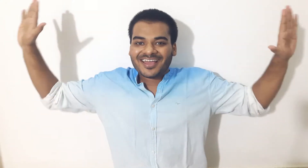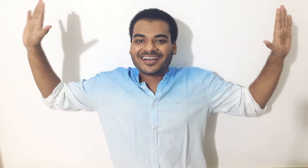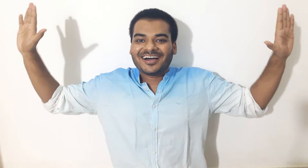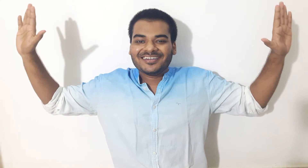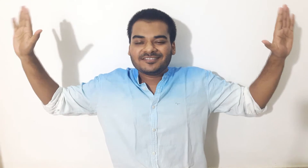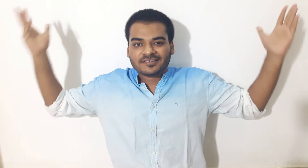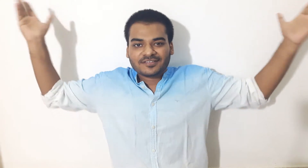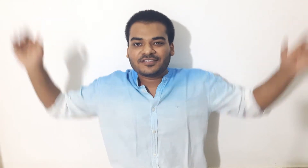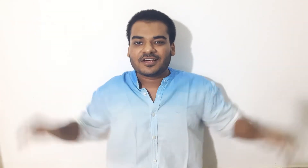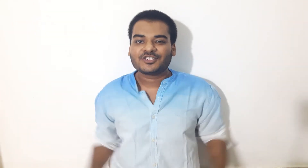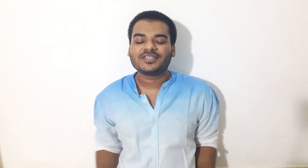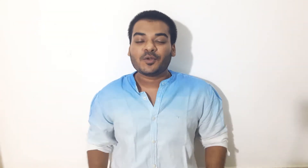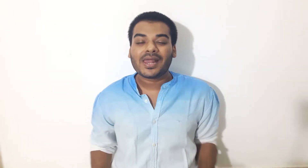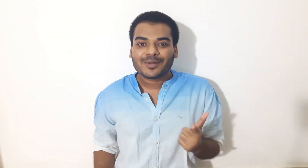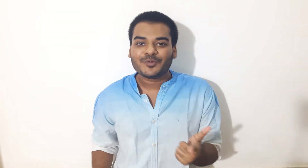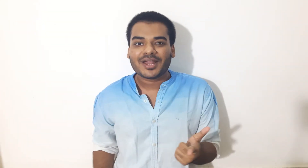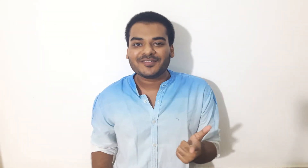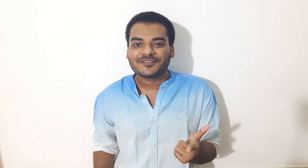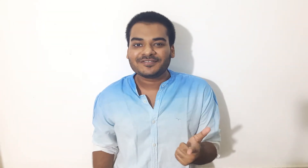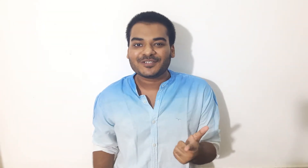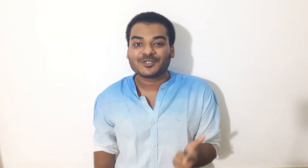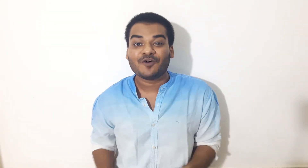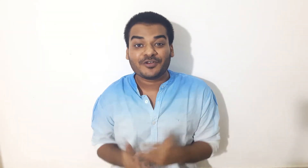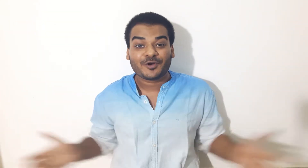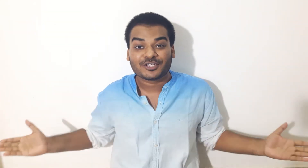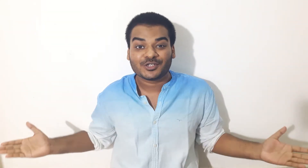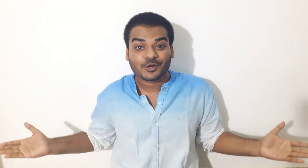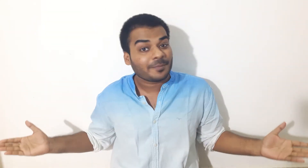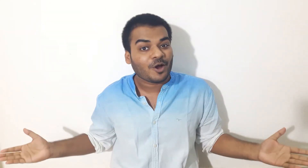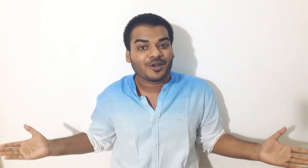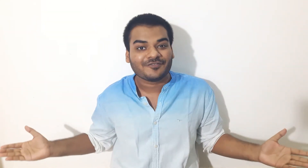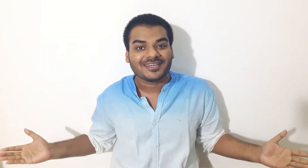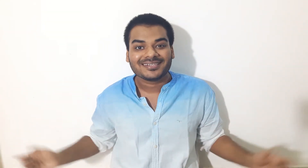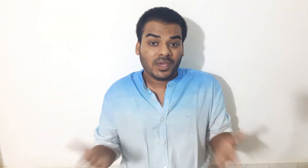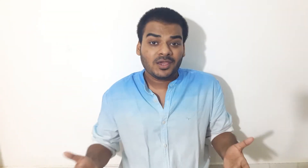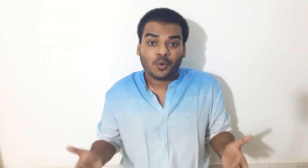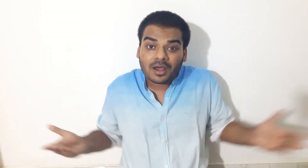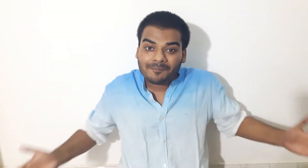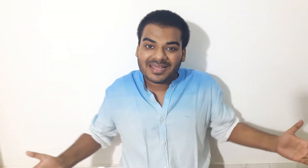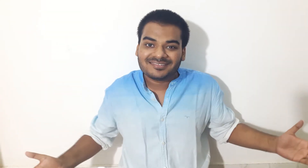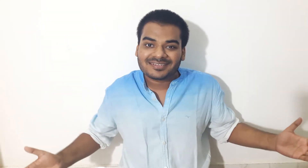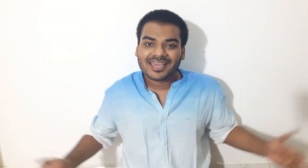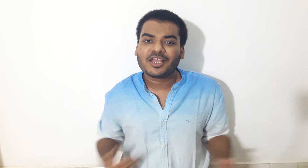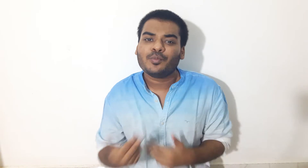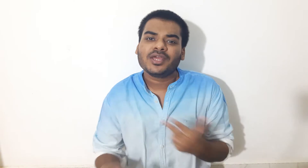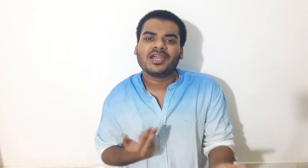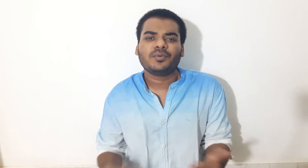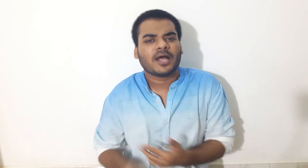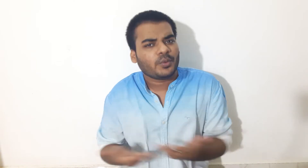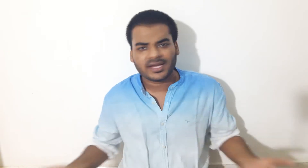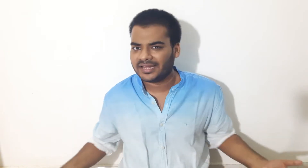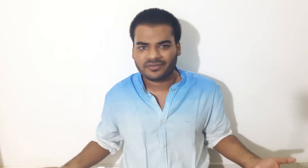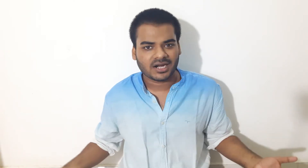Hi guys, this is Akshat and welcome to another fun session of Introduction to Cryptography. We who are blessed can communicate without any difficulty.